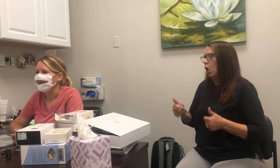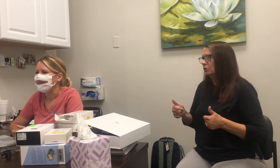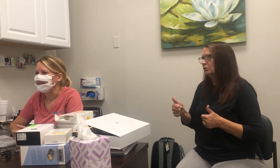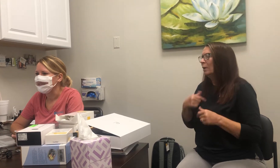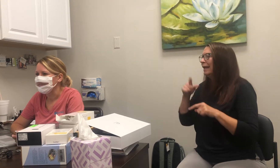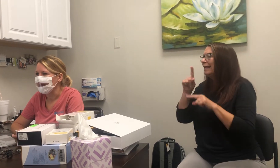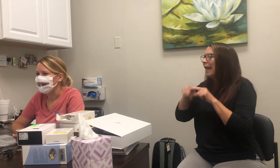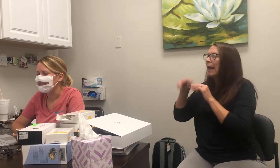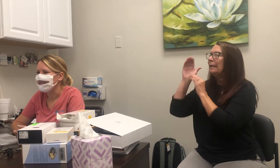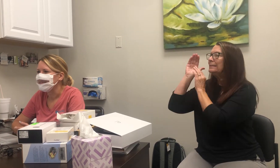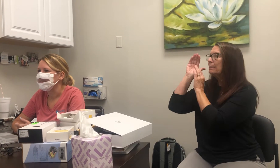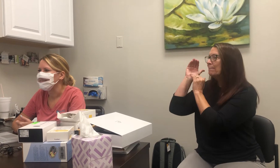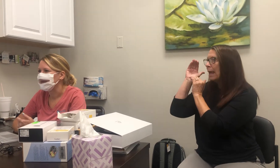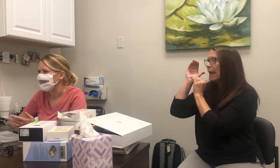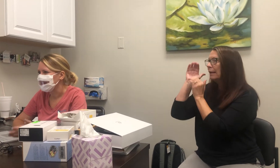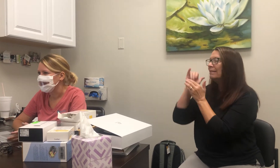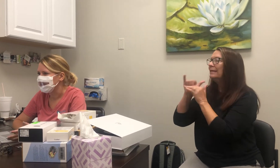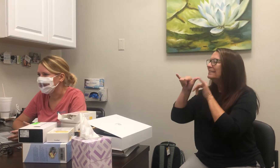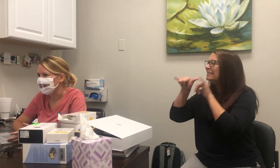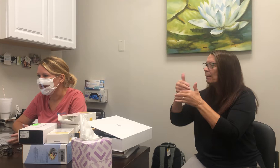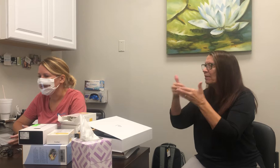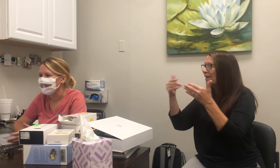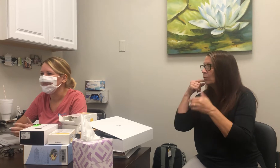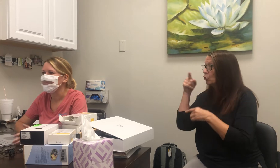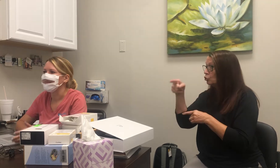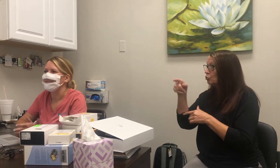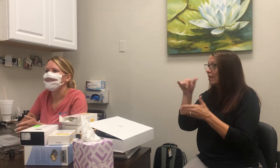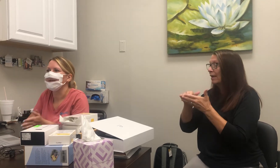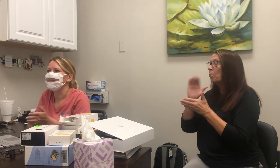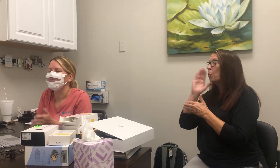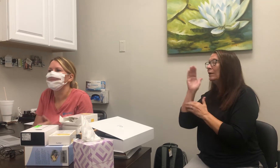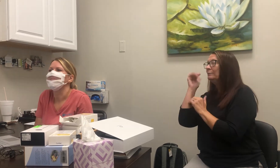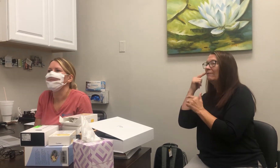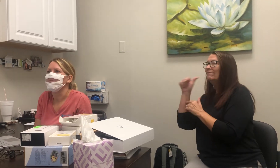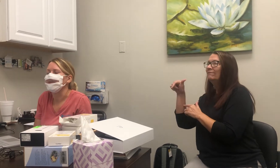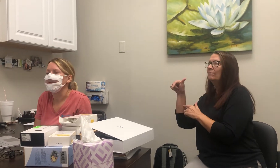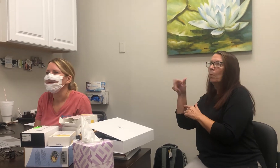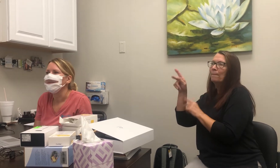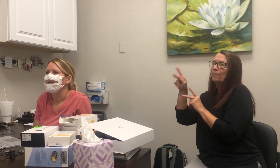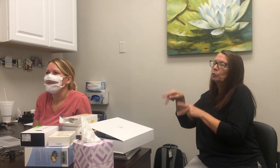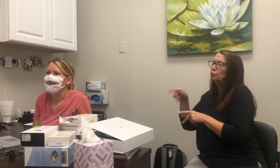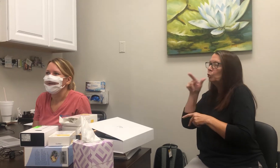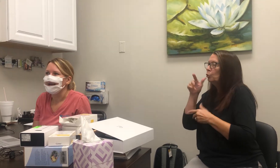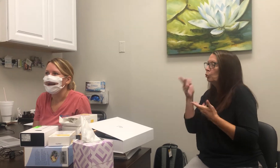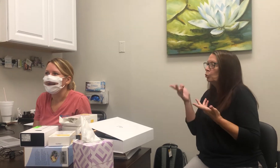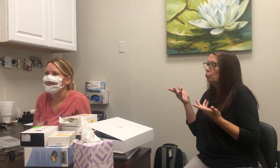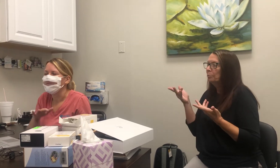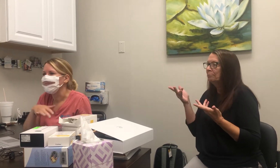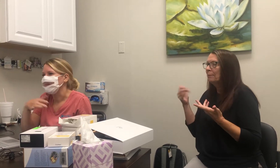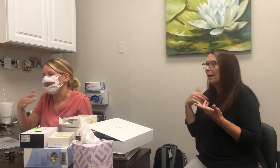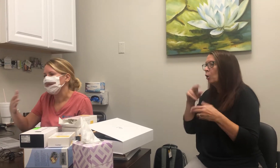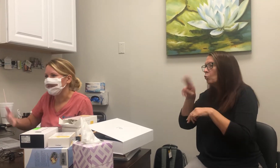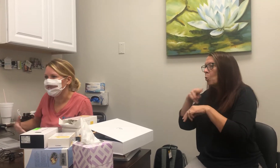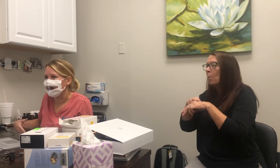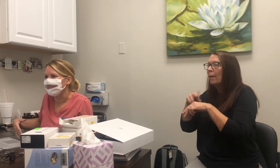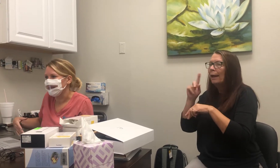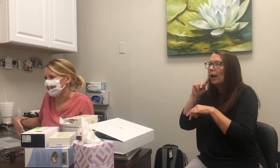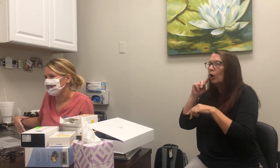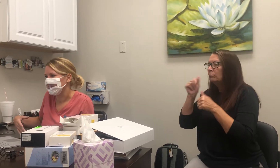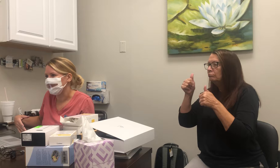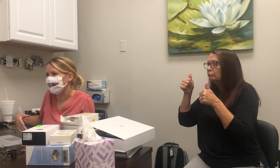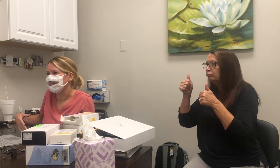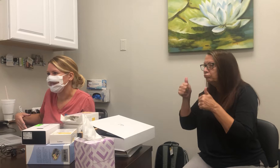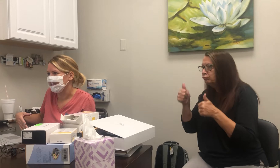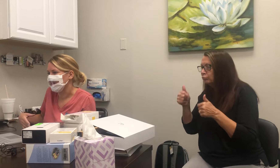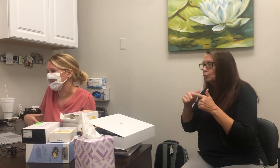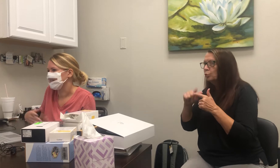we can't expect the same things for you that we would expect from someone who had normal hearing dropping